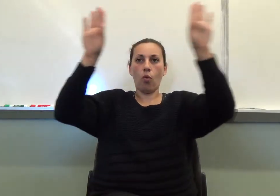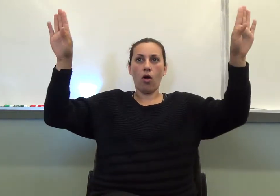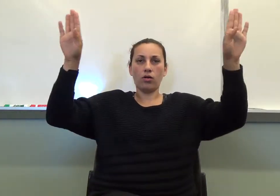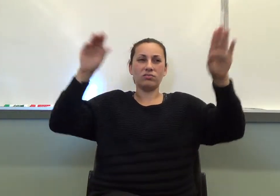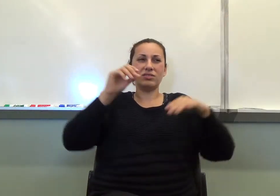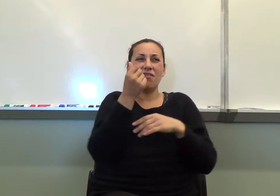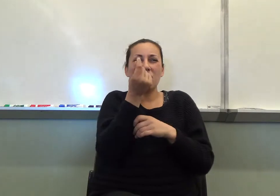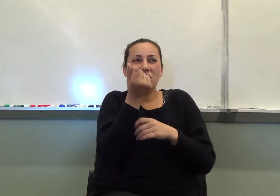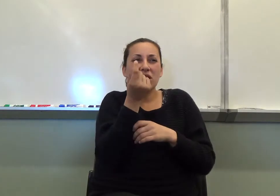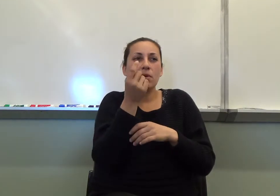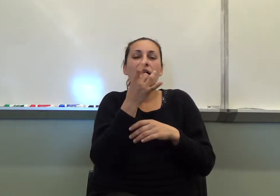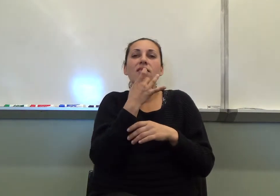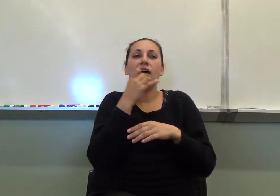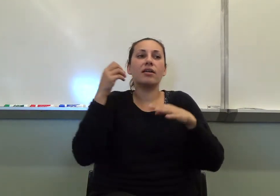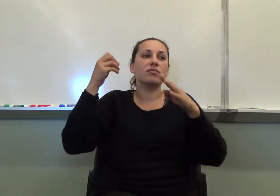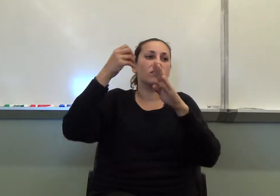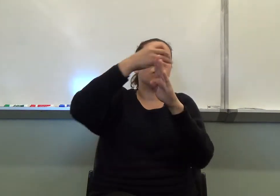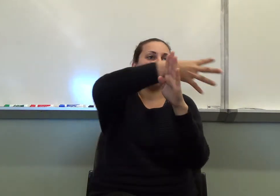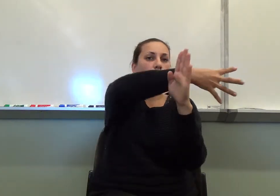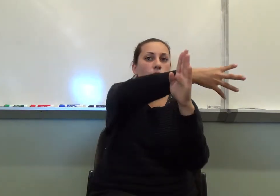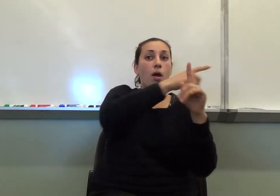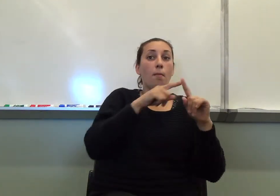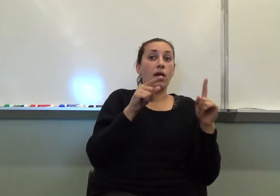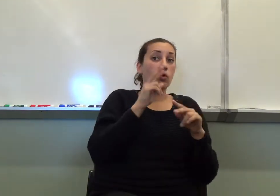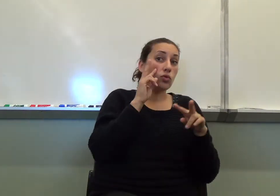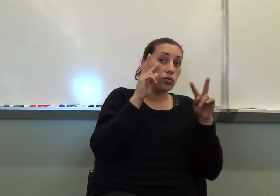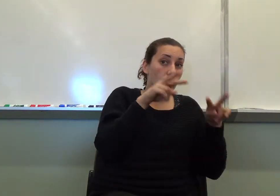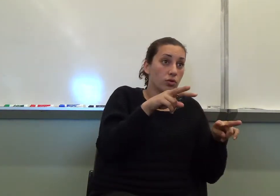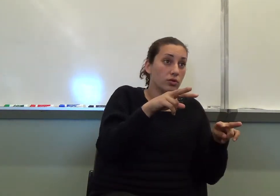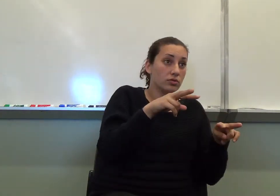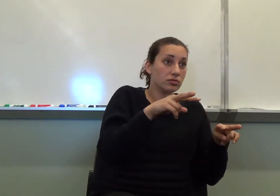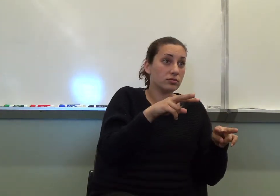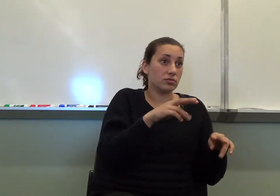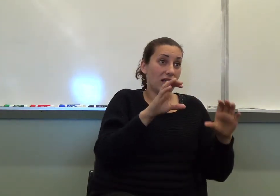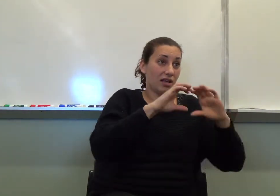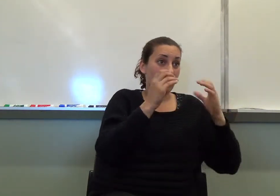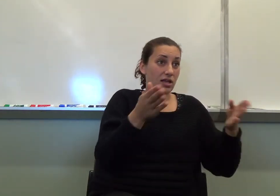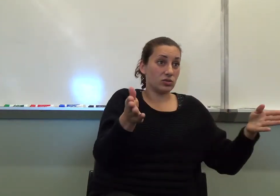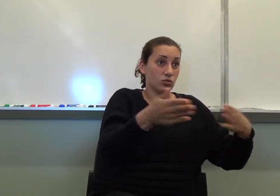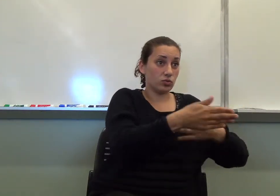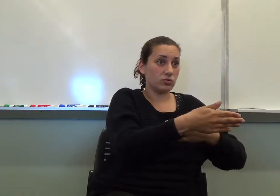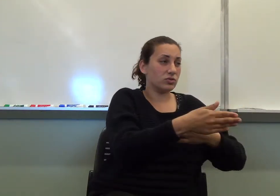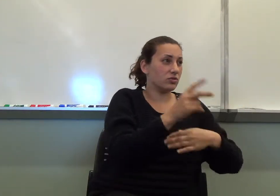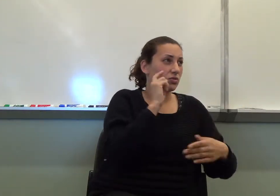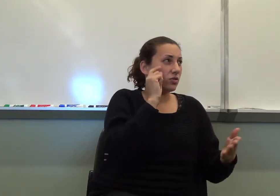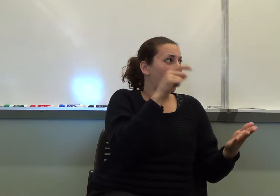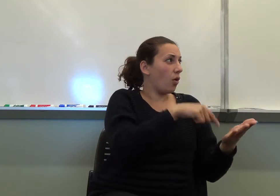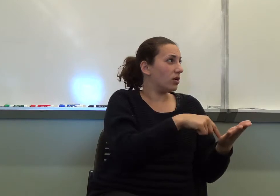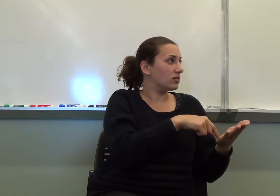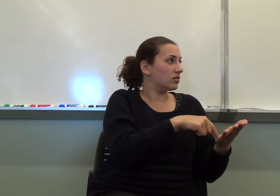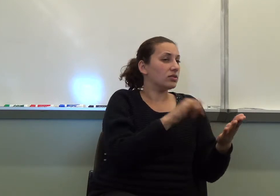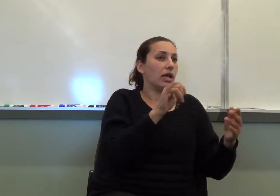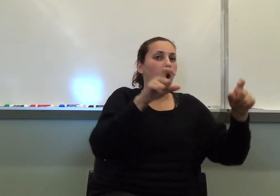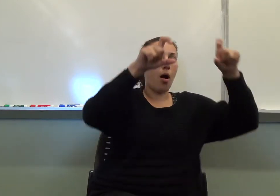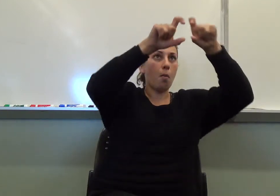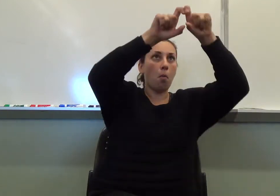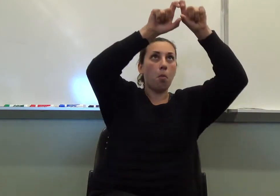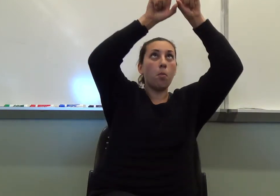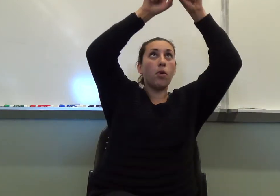in it. Wow. But if you look closely, if you go to those classrooms, you'll notice that there's this bar of metal that comes from